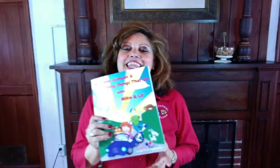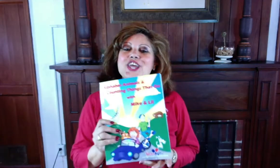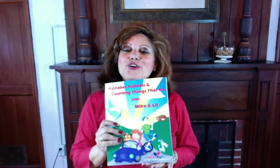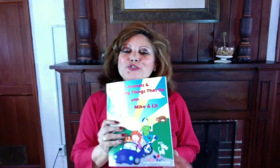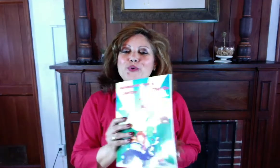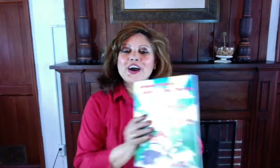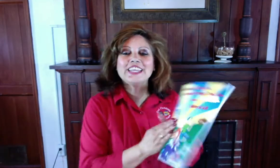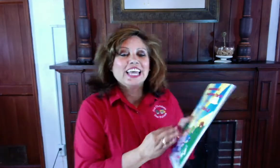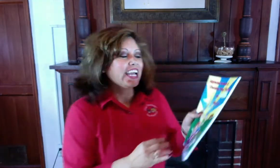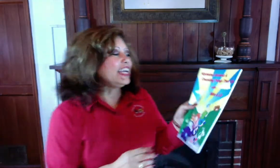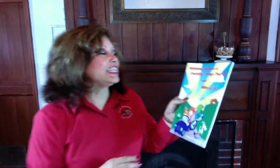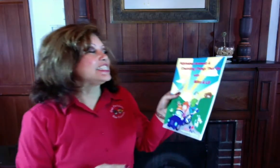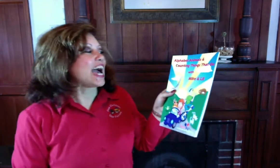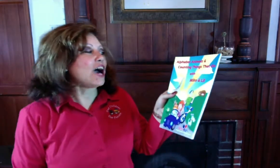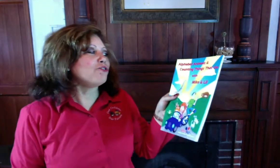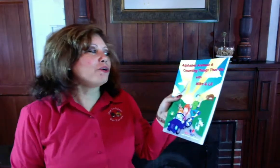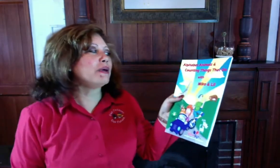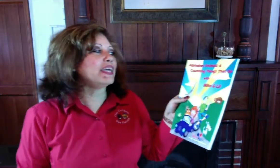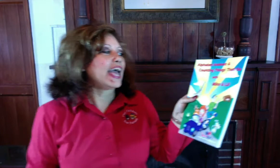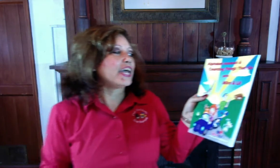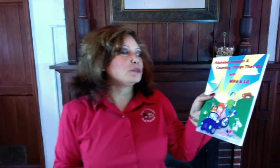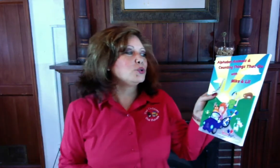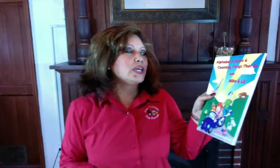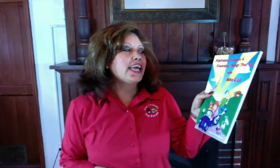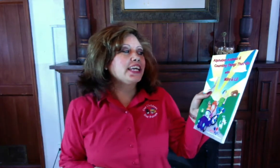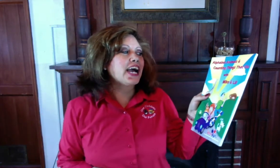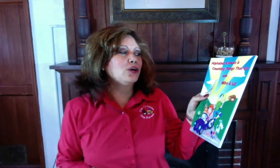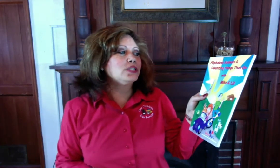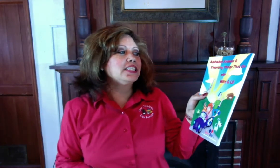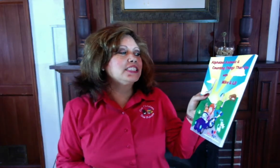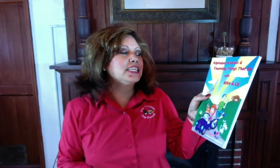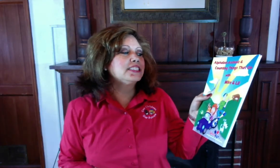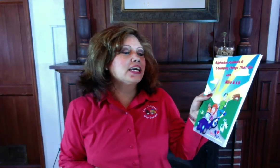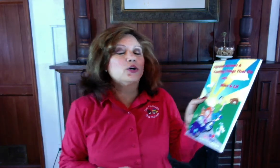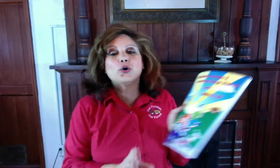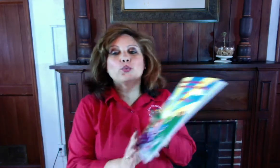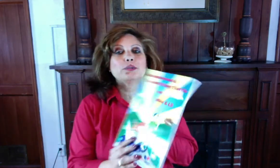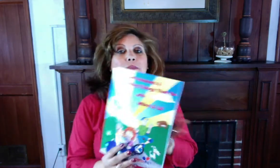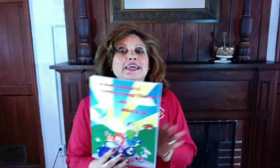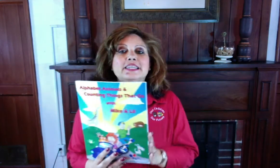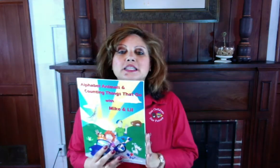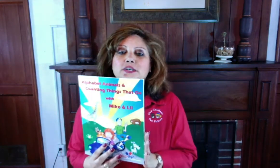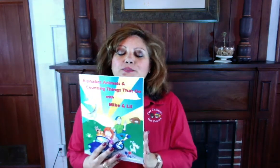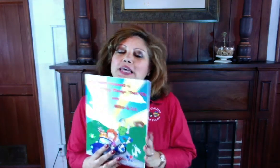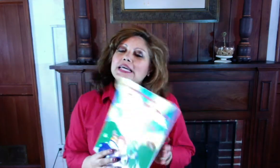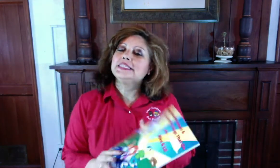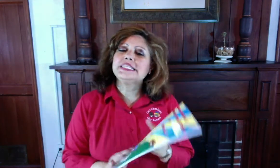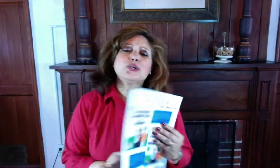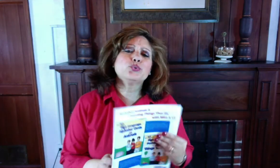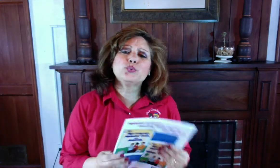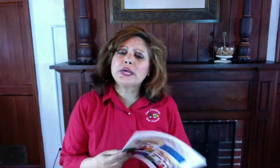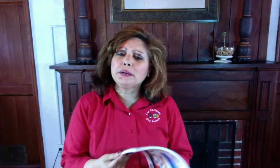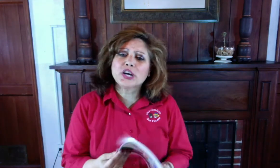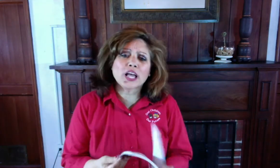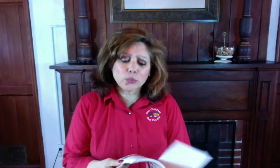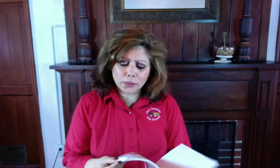Hello everyone, it is Alphabet, Animals, and Counting Things That Go with Mike and Lil. This is a great coloring,